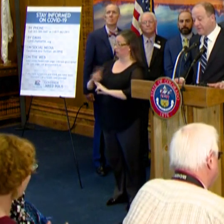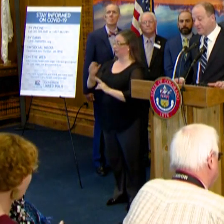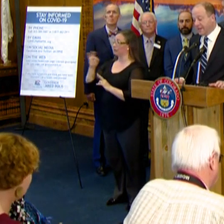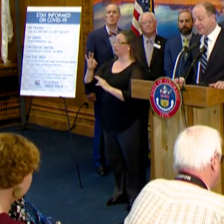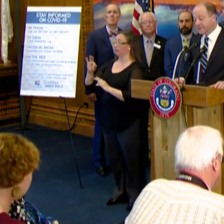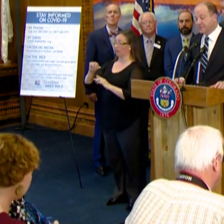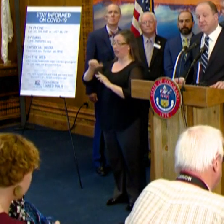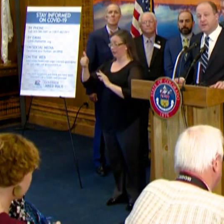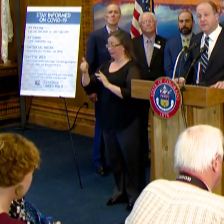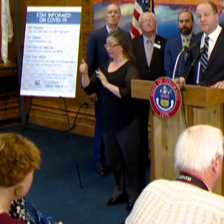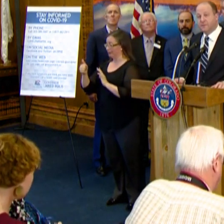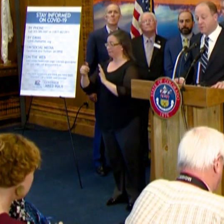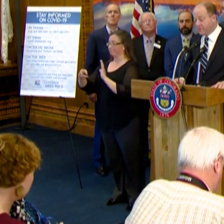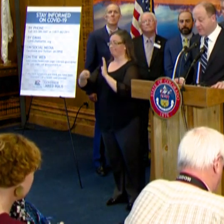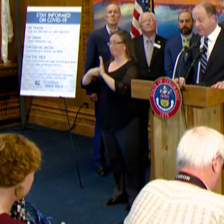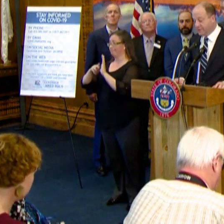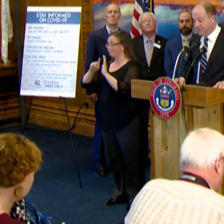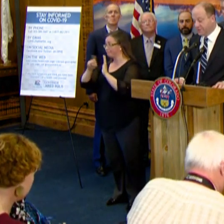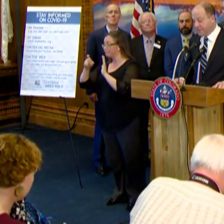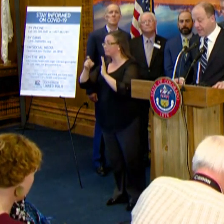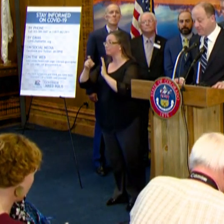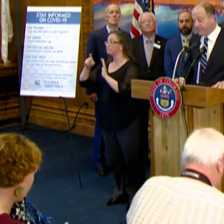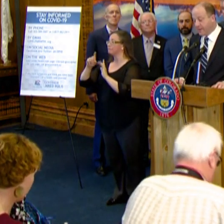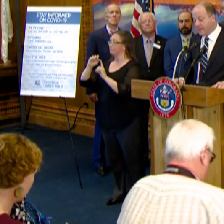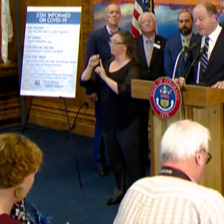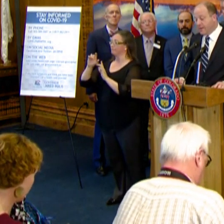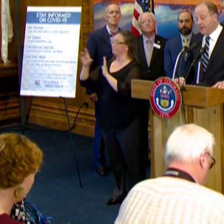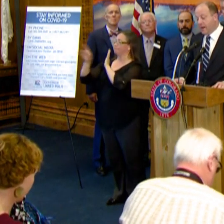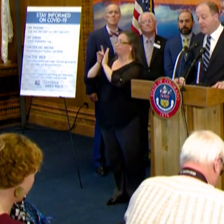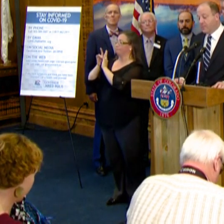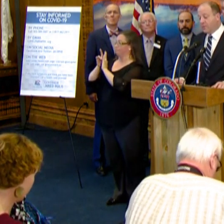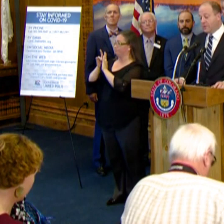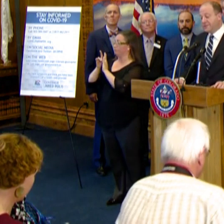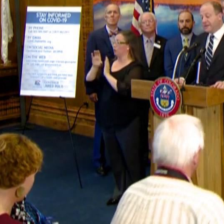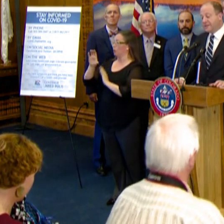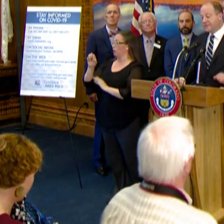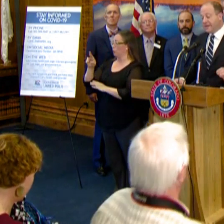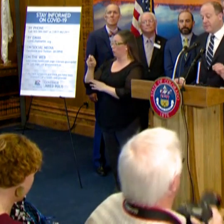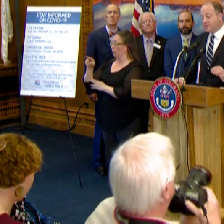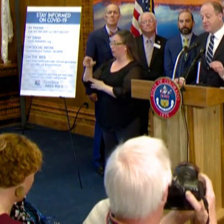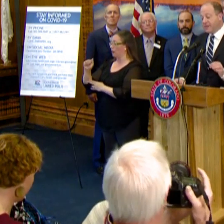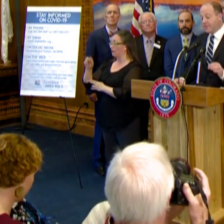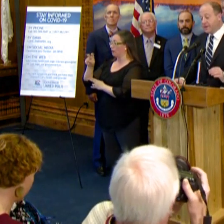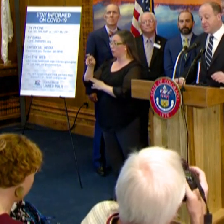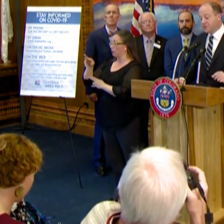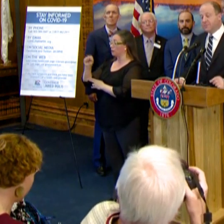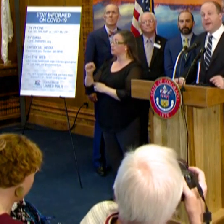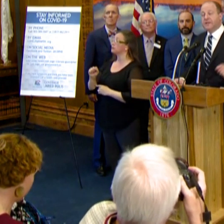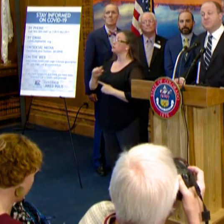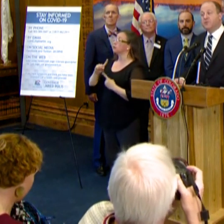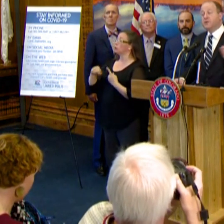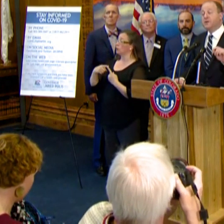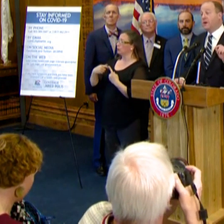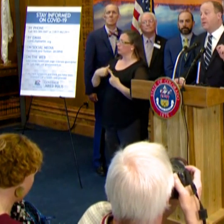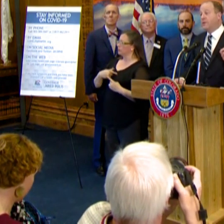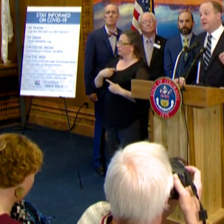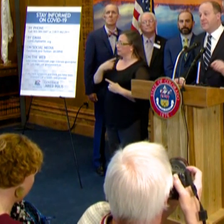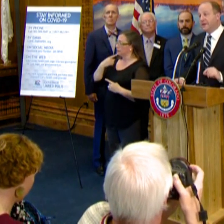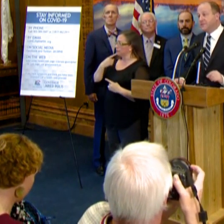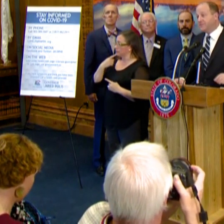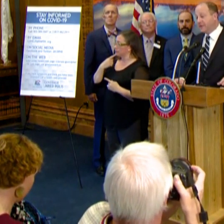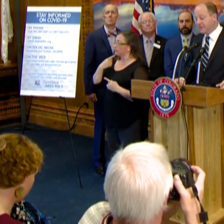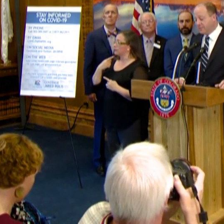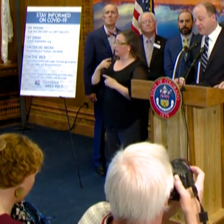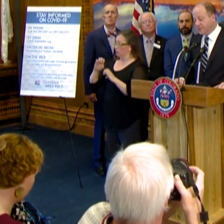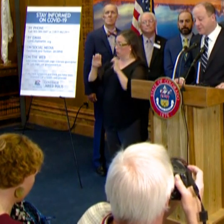any diagnosed cases of coronavirus here in the state. When we say the State Emergency Operations Plan, it's important to talk about what